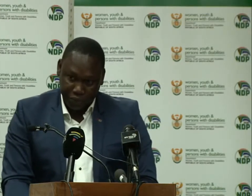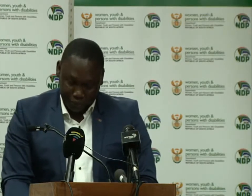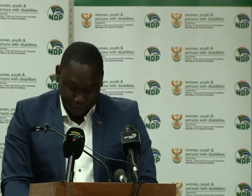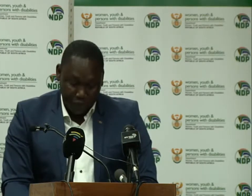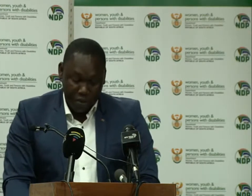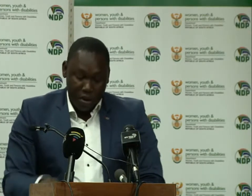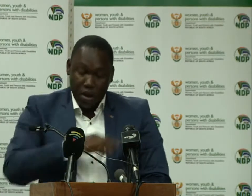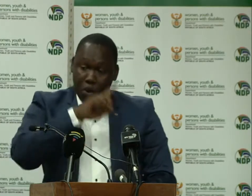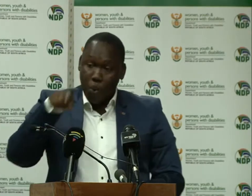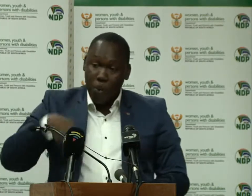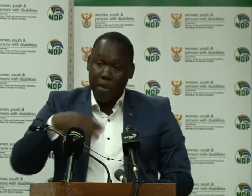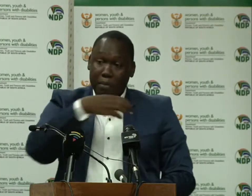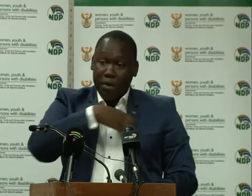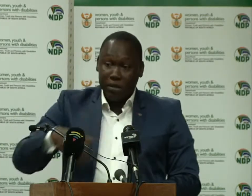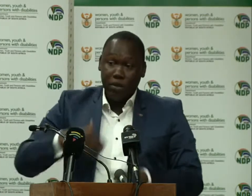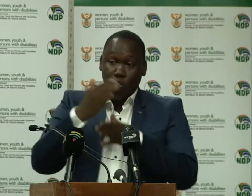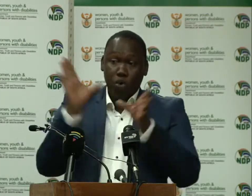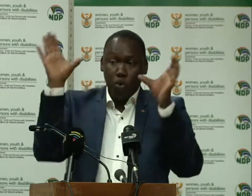people.